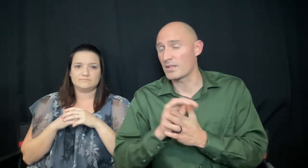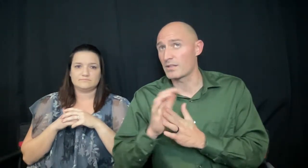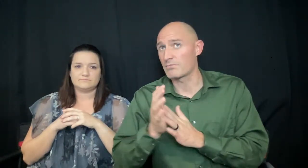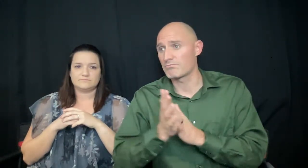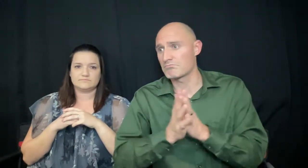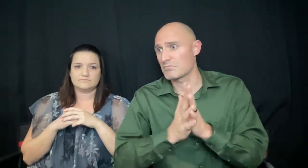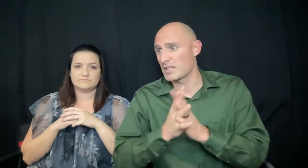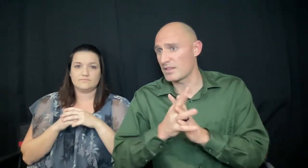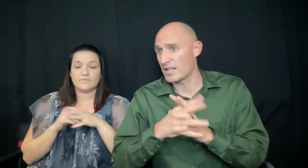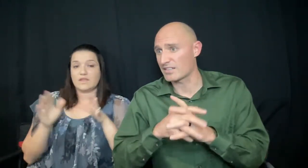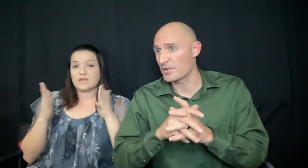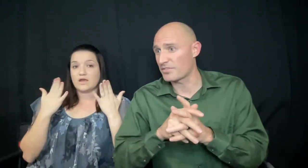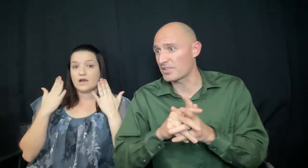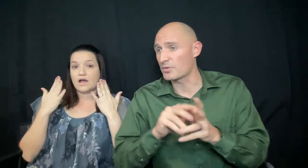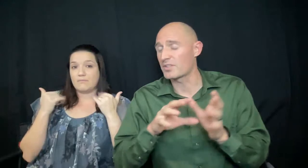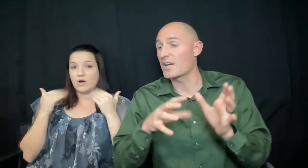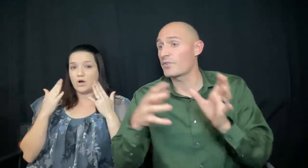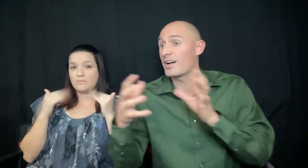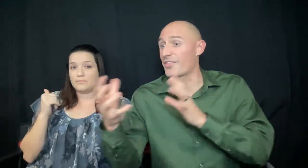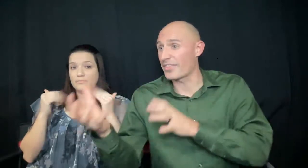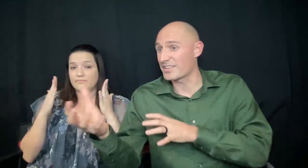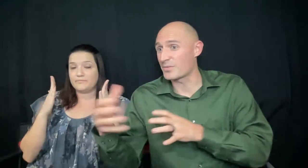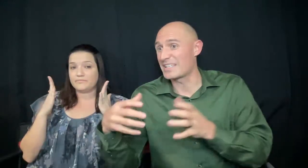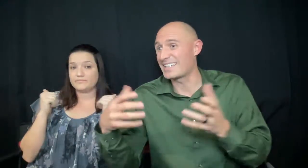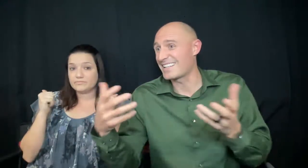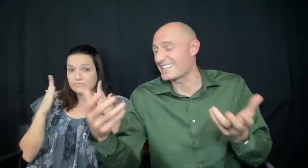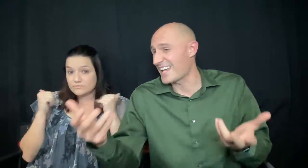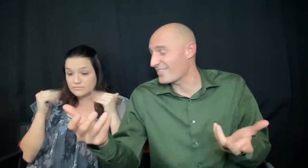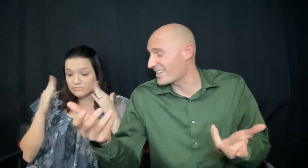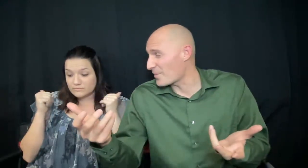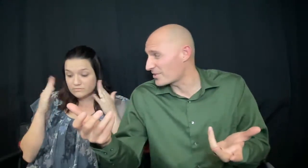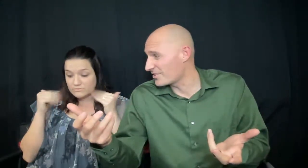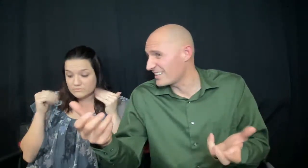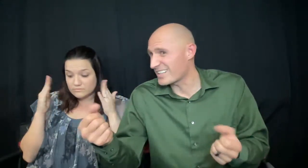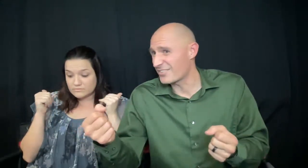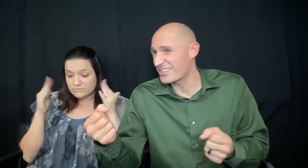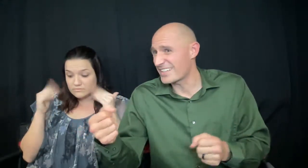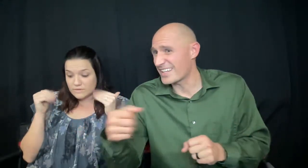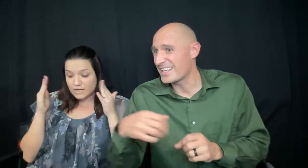in the next month or so and cover all the things that we didn't have an opportunity to cover tonight. I'm